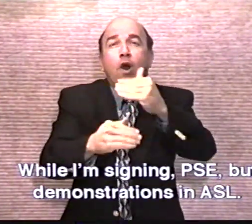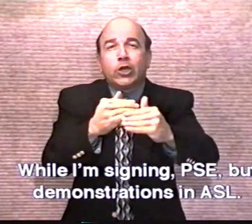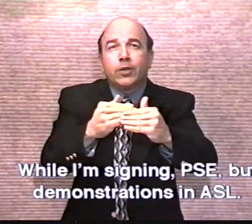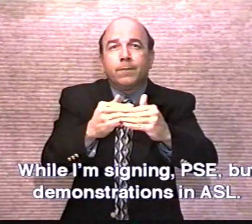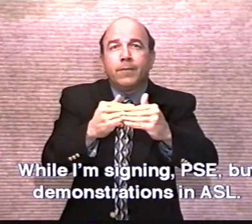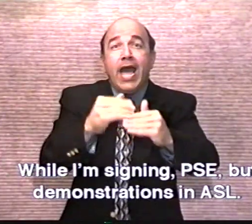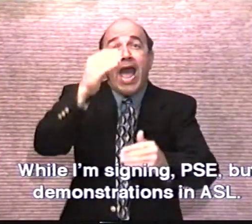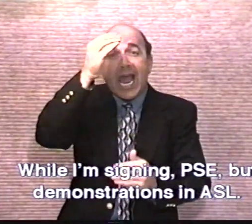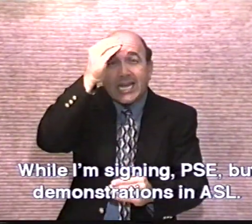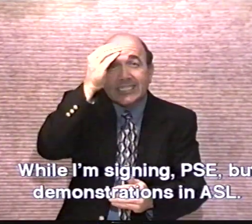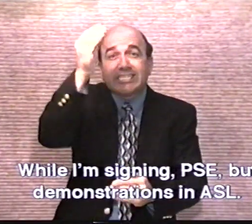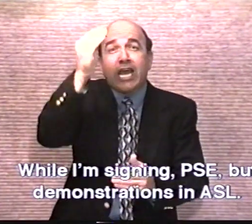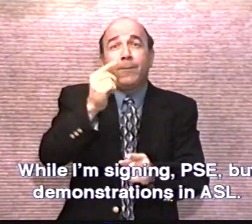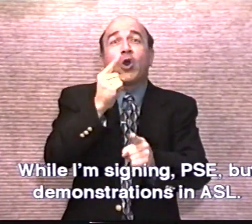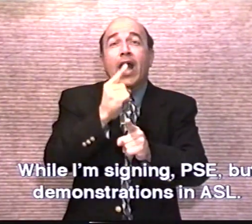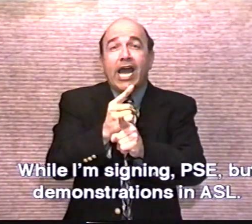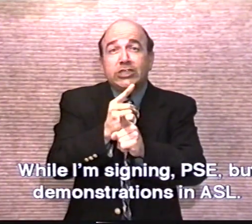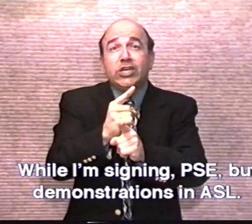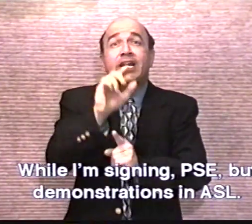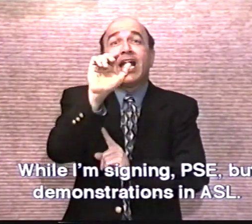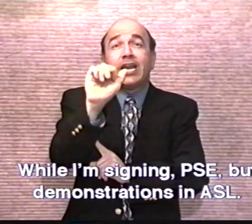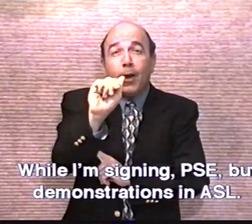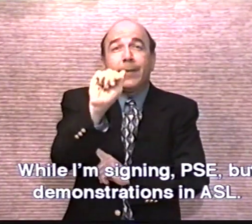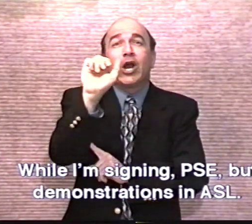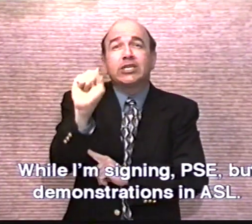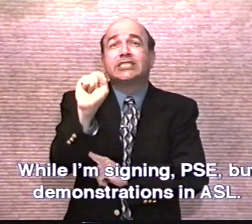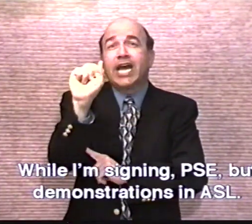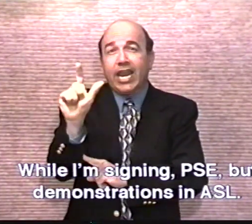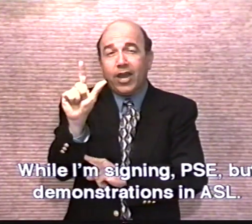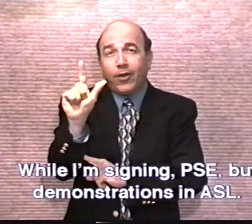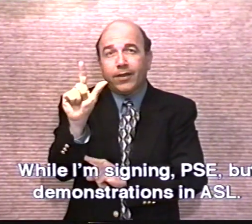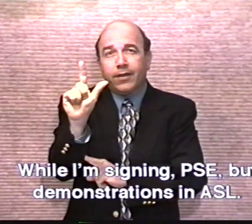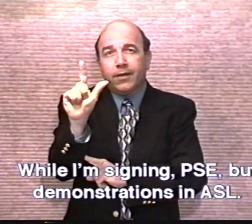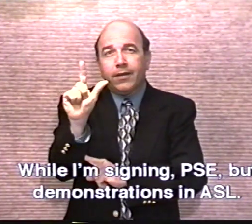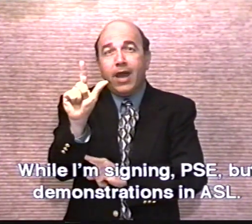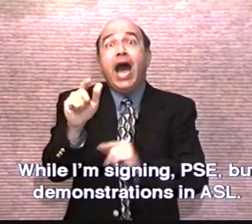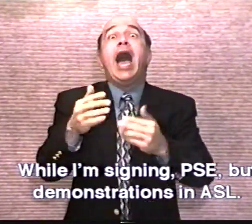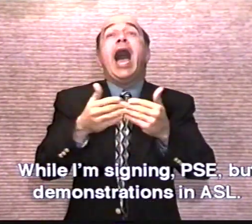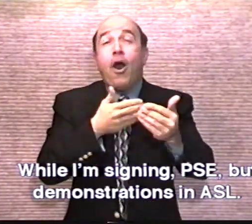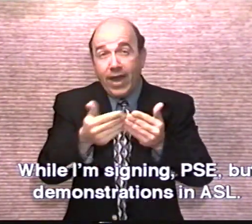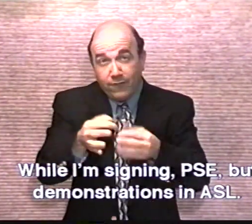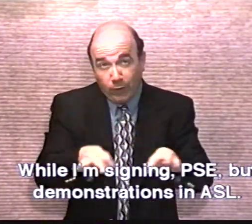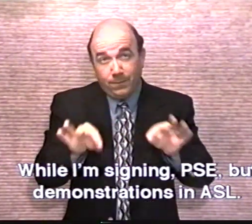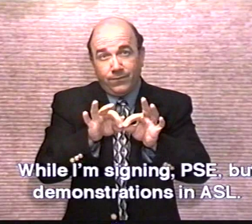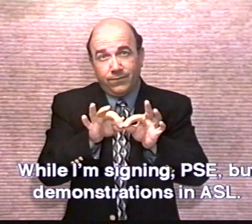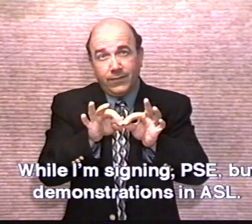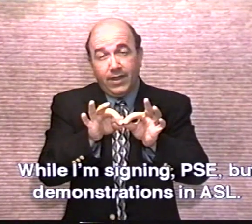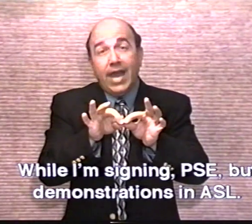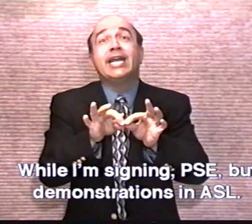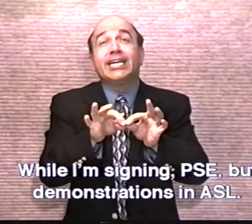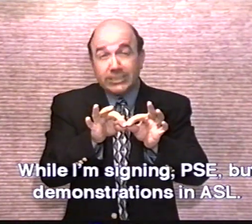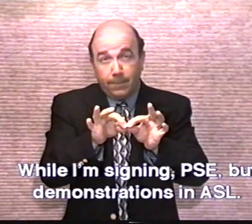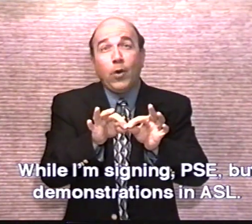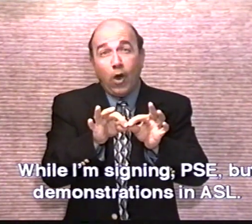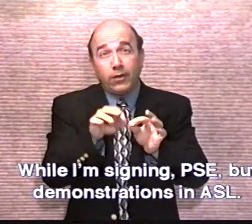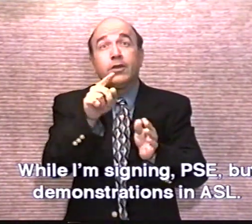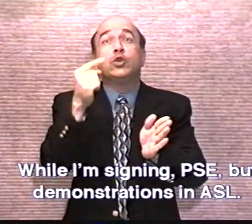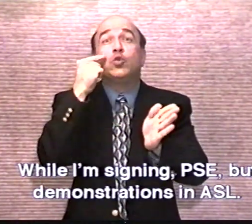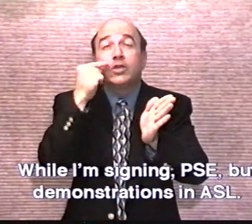order and conceptual accuracy in American Sign Language. However, it is important you